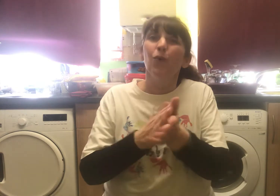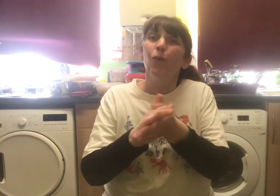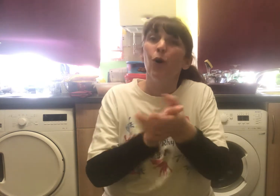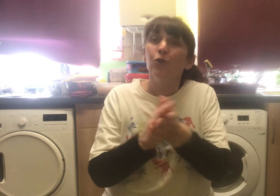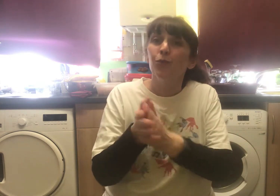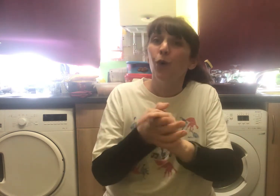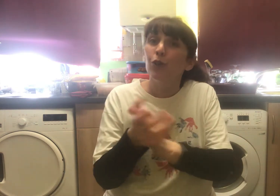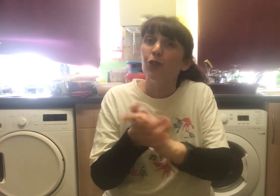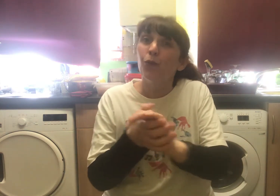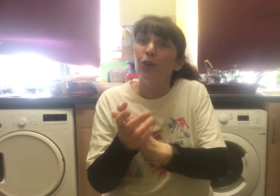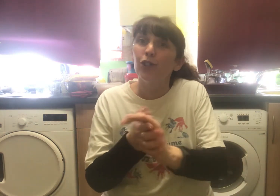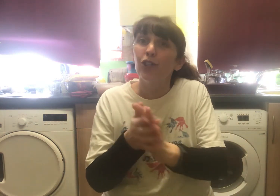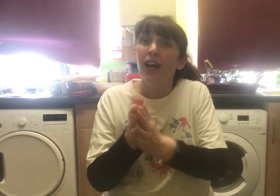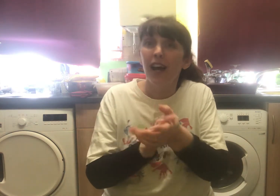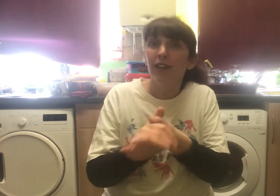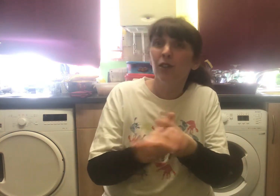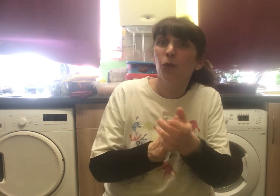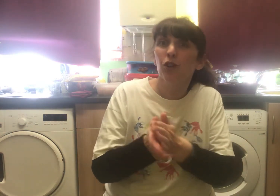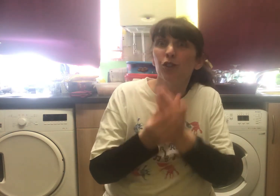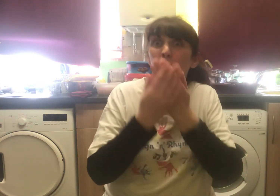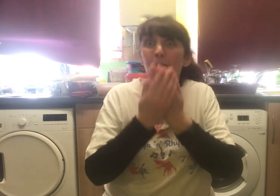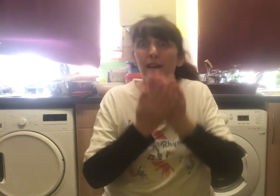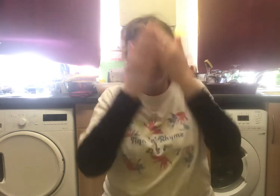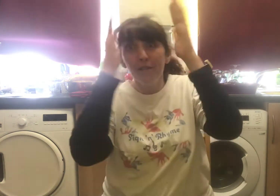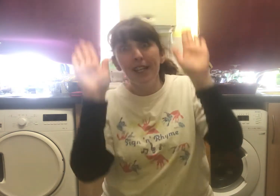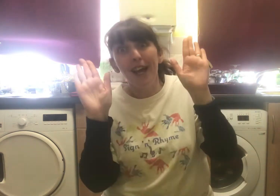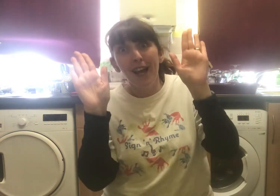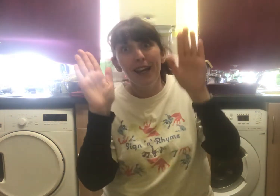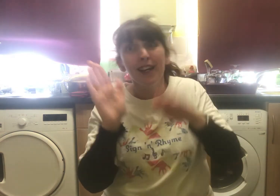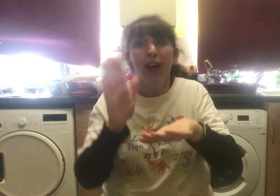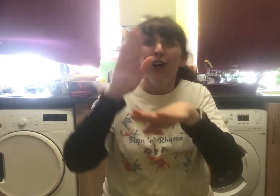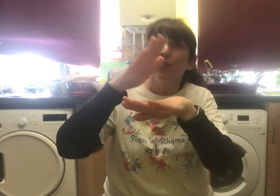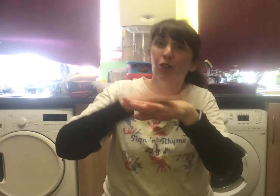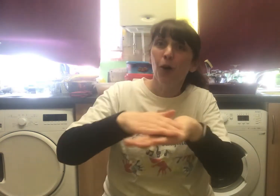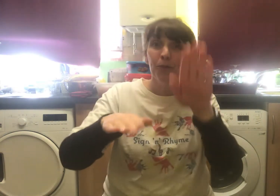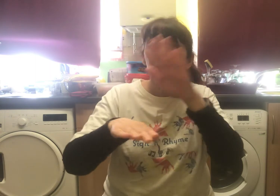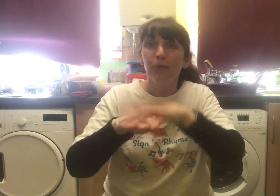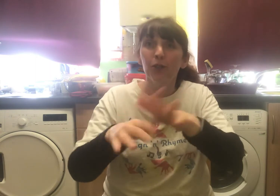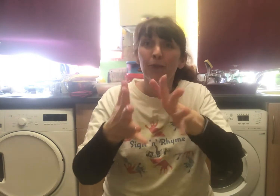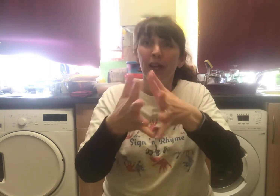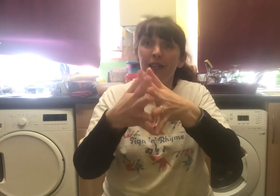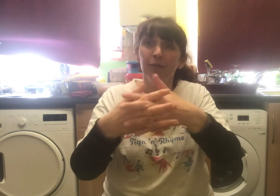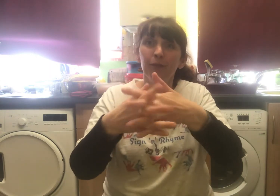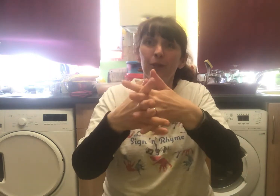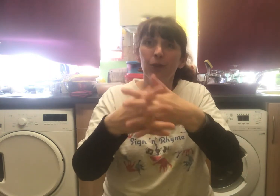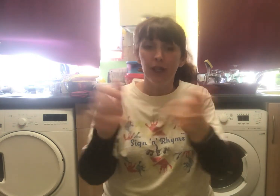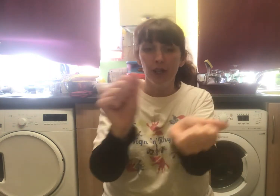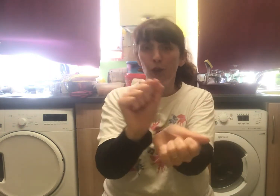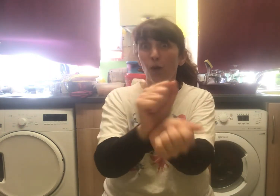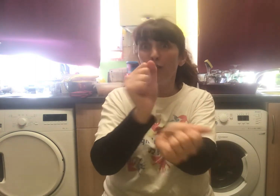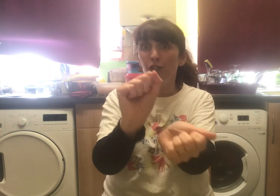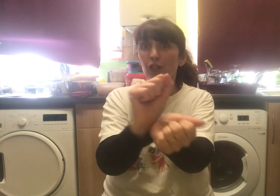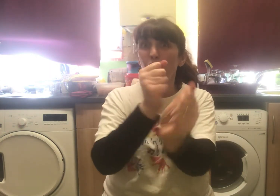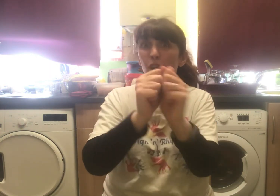Wash, wash, wash your hands, wash them every day. Top to bottom and in between, wash the germs